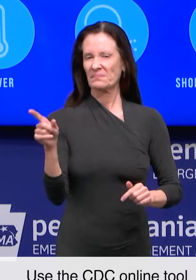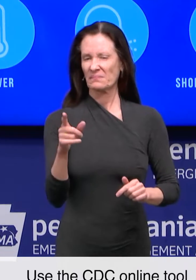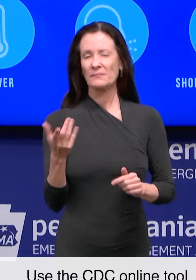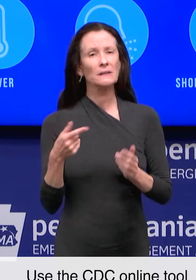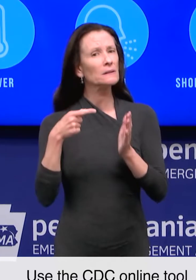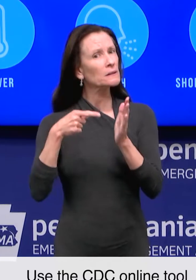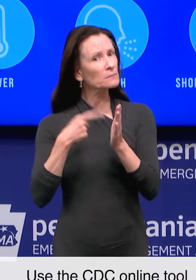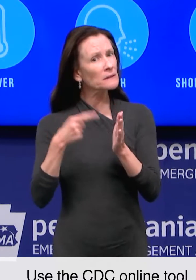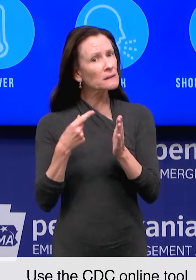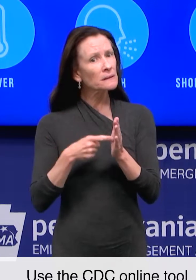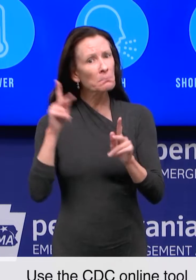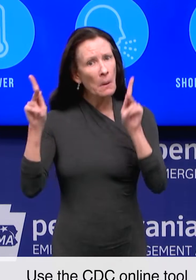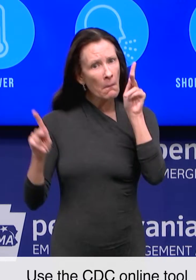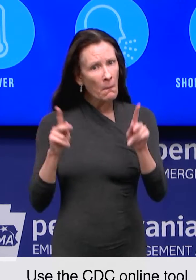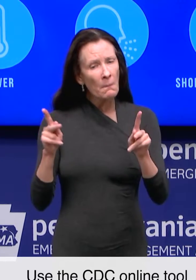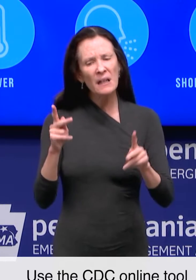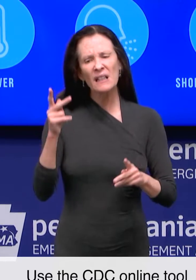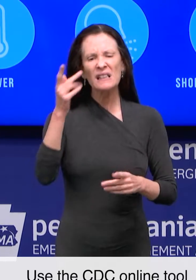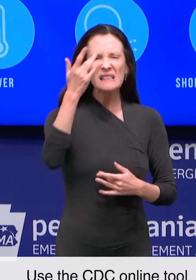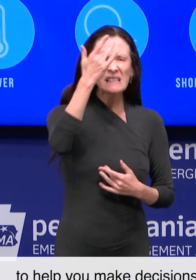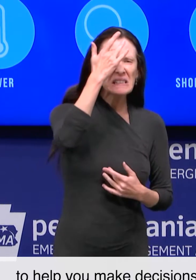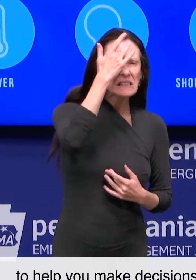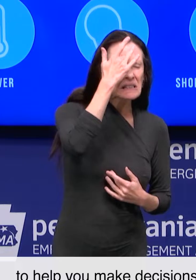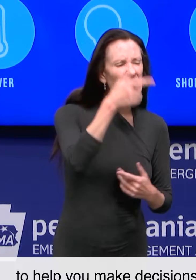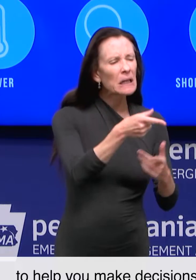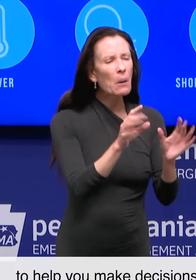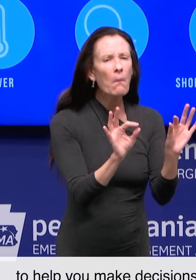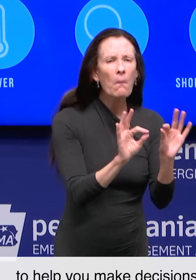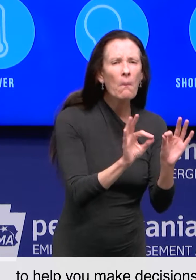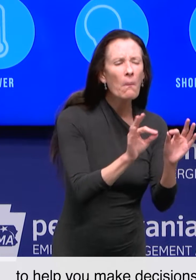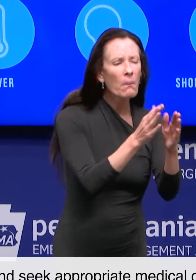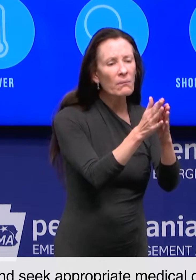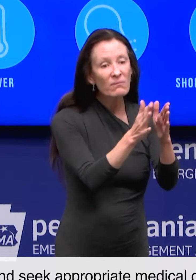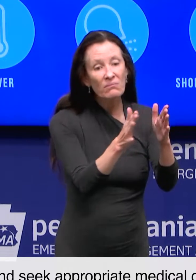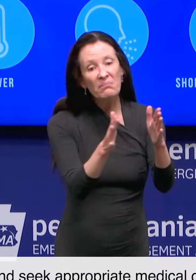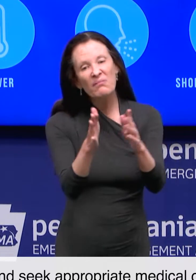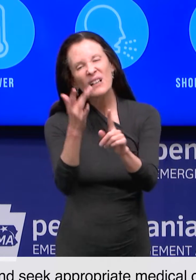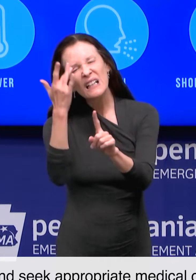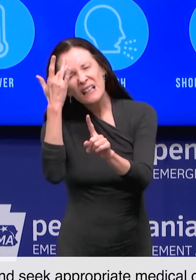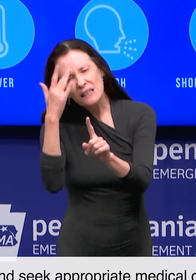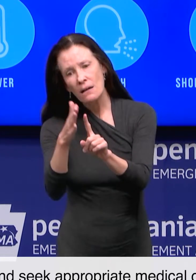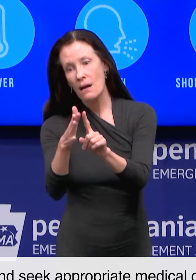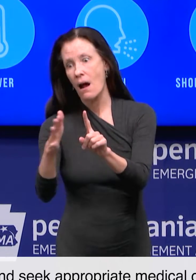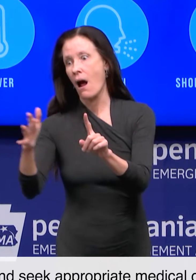Use the CDC online tool to help you make decisions and seek appropriate medical care.